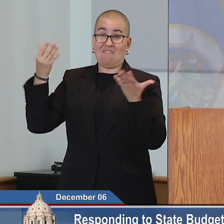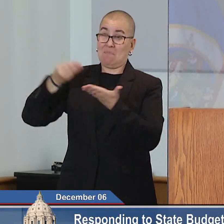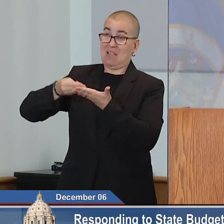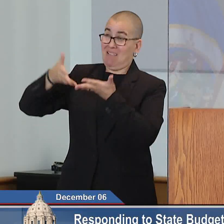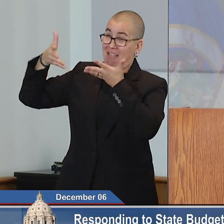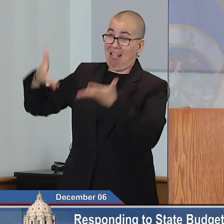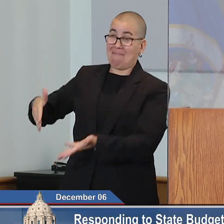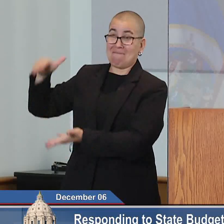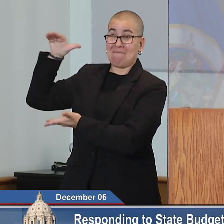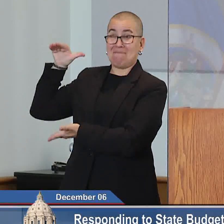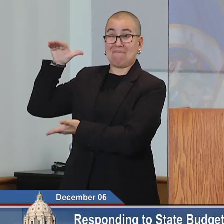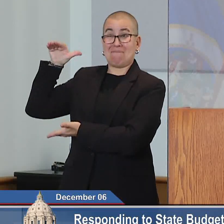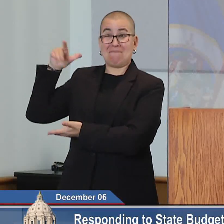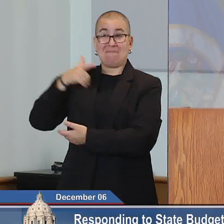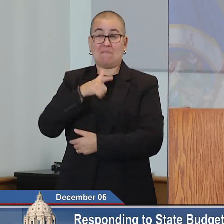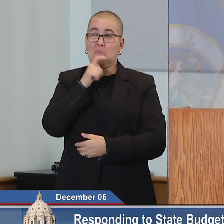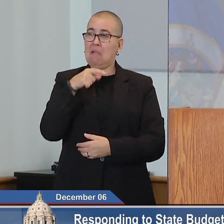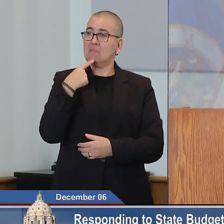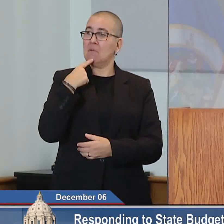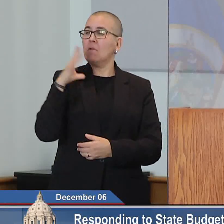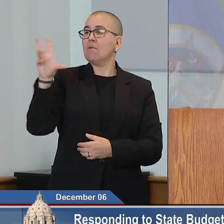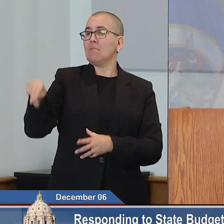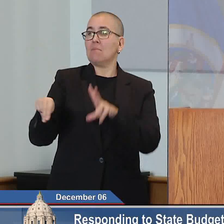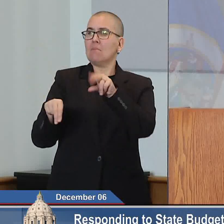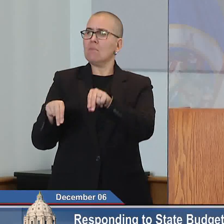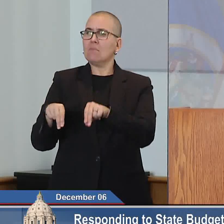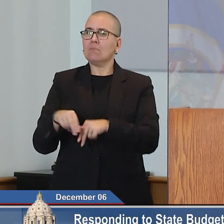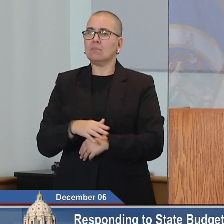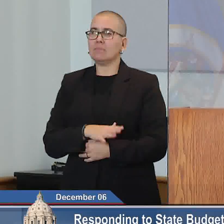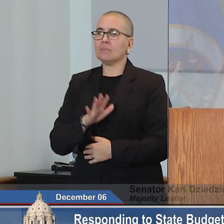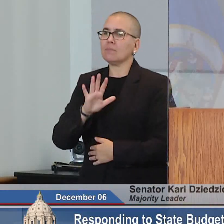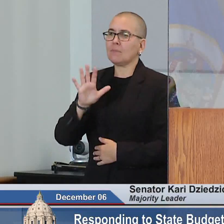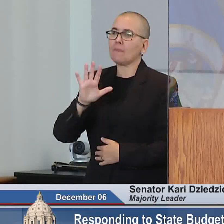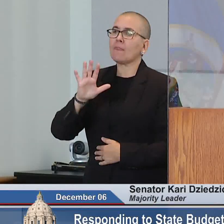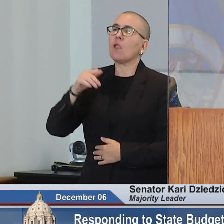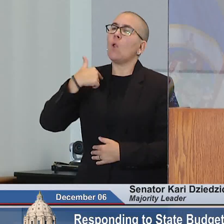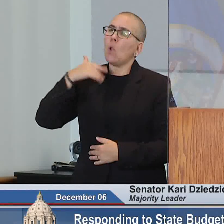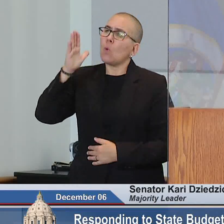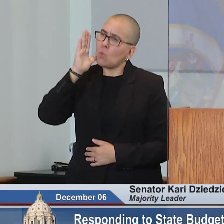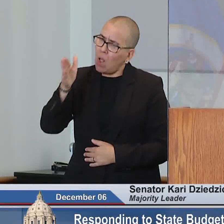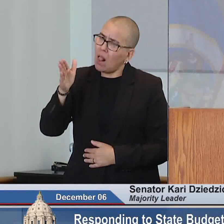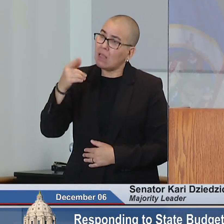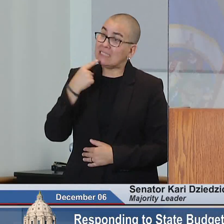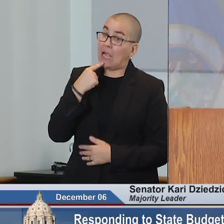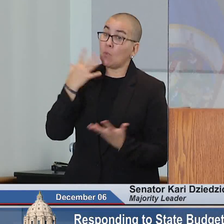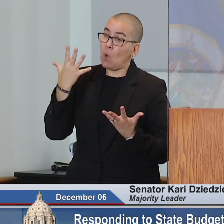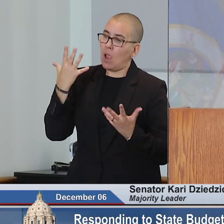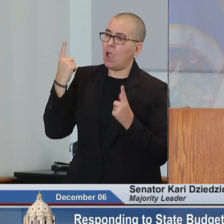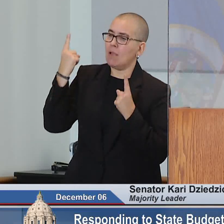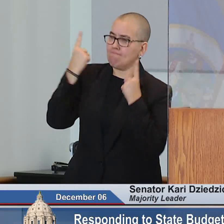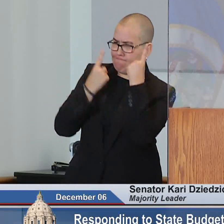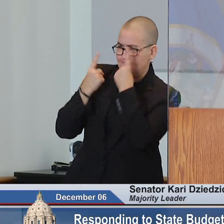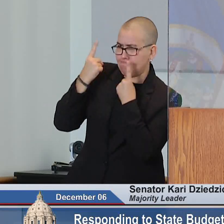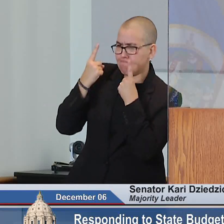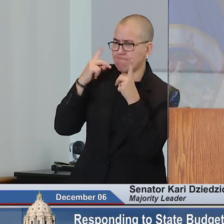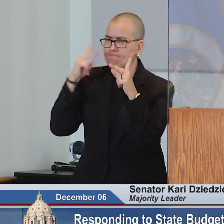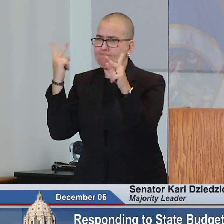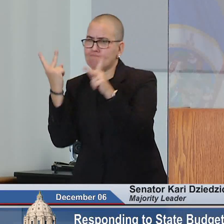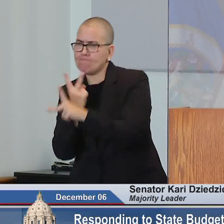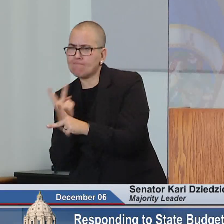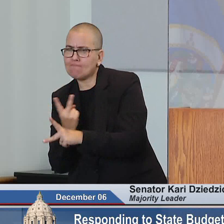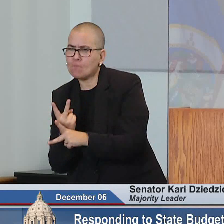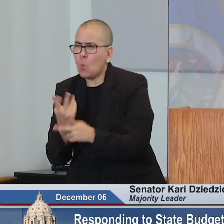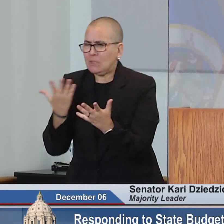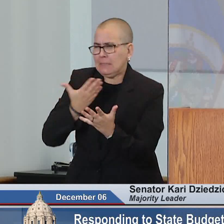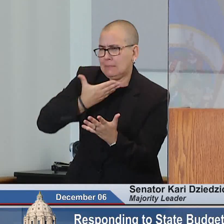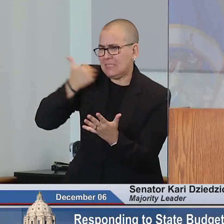will be strategic and thoughtful. And as the governor said, we want to look at, you know, are there ways that we can do things better? What is the best way to do this? I